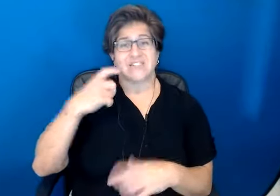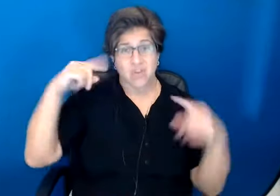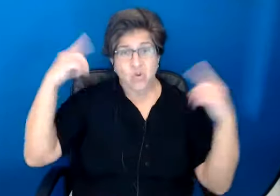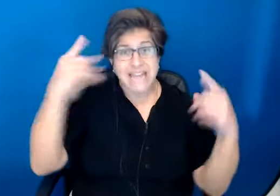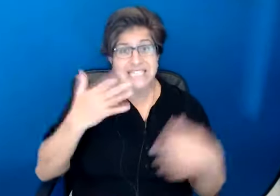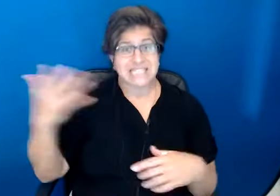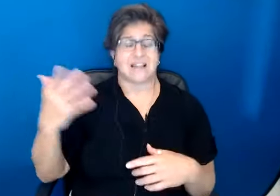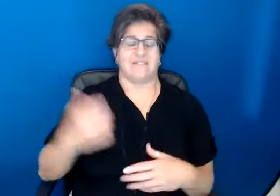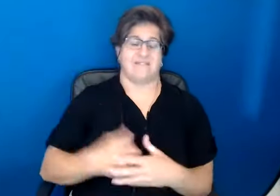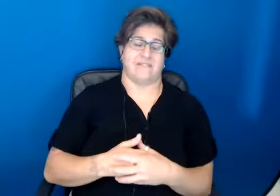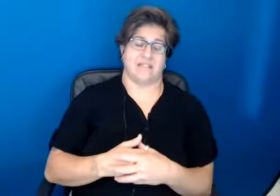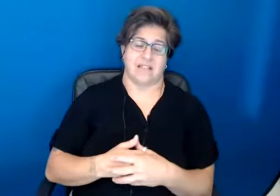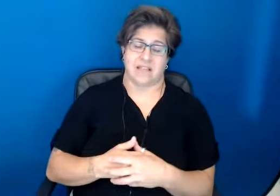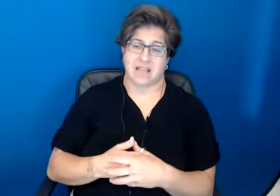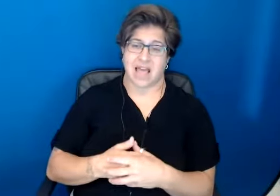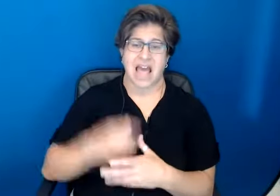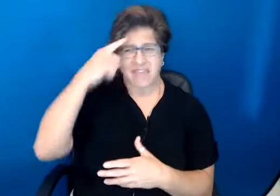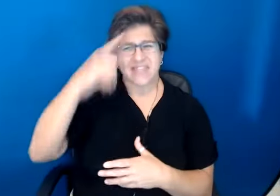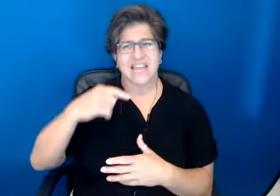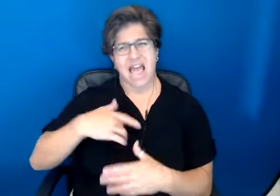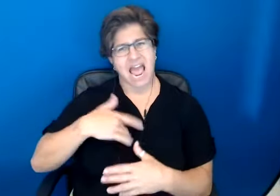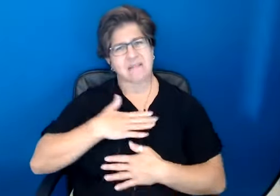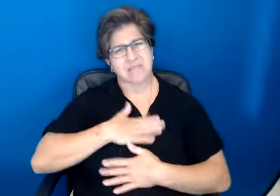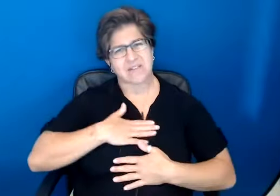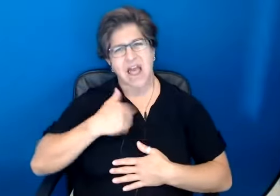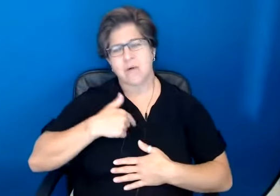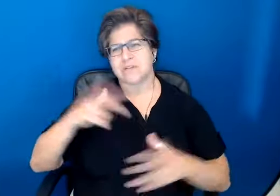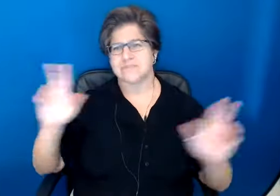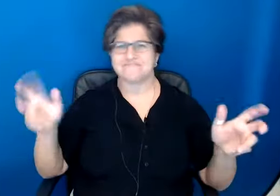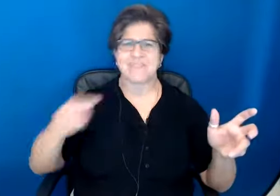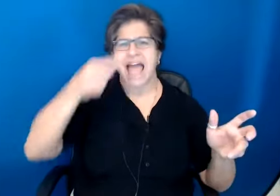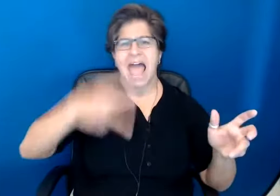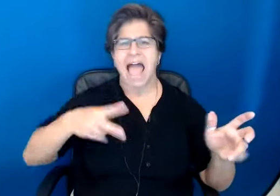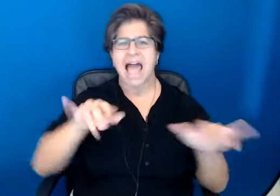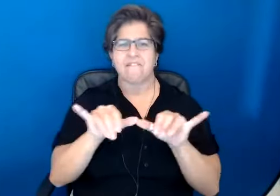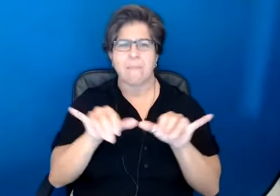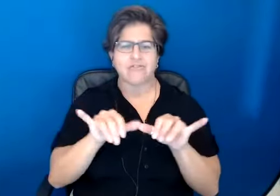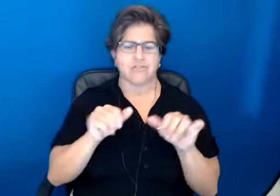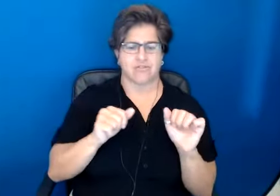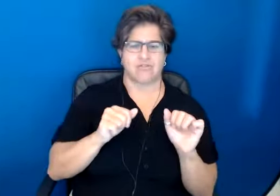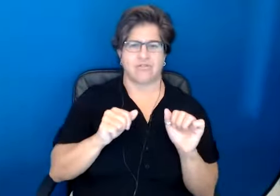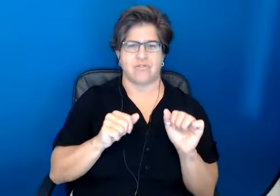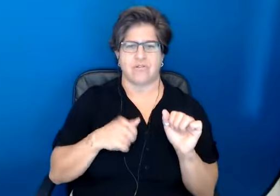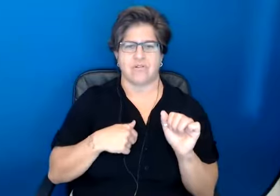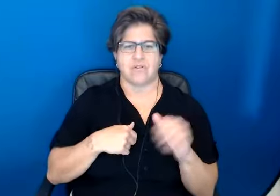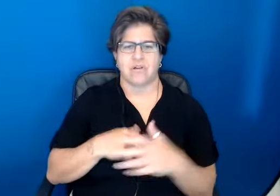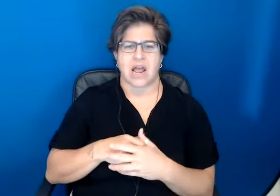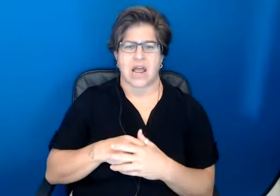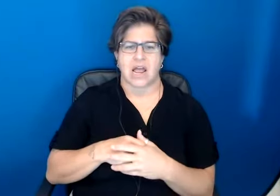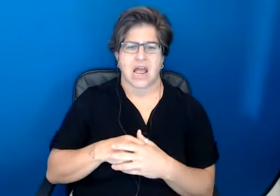I'd leave again. And I was in and out Al-Anon, a chronic relapser, just like the alcoholic, back out the door, you